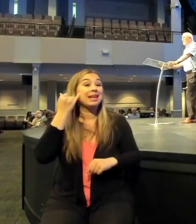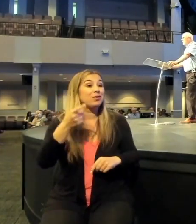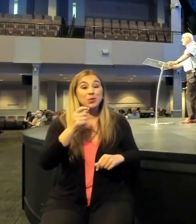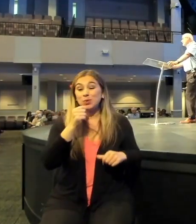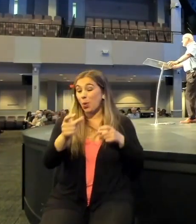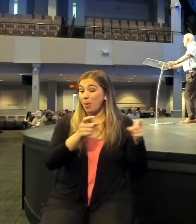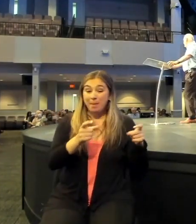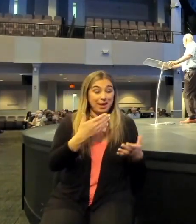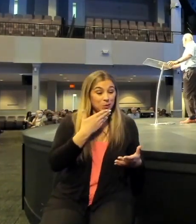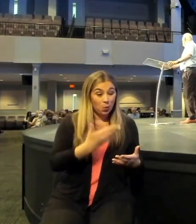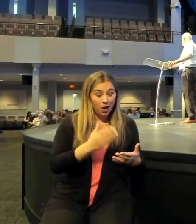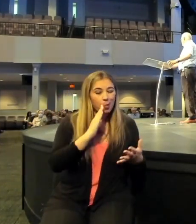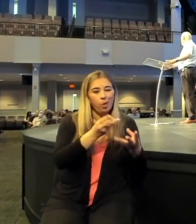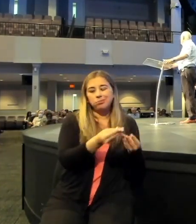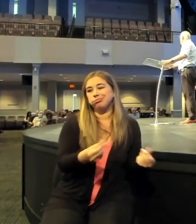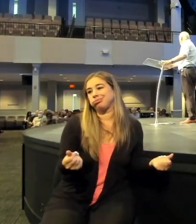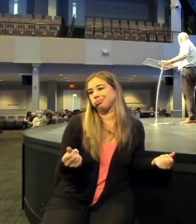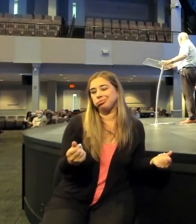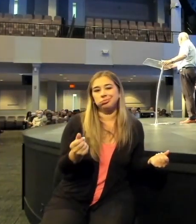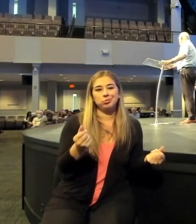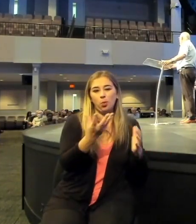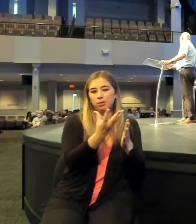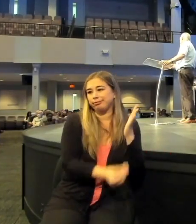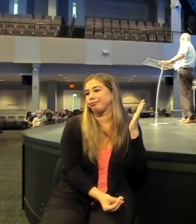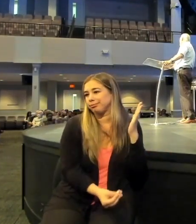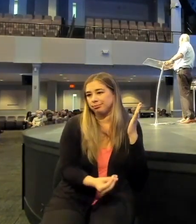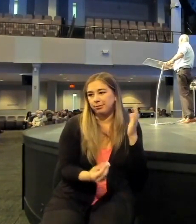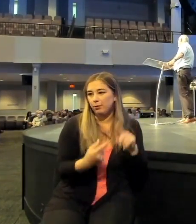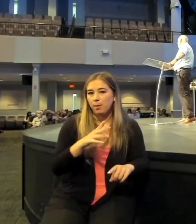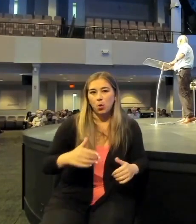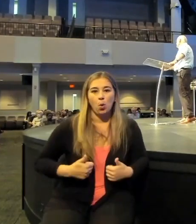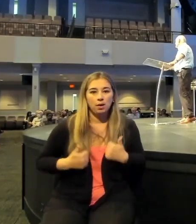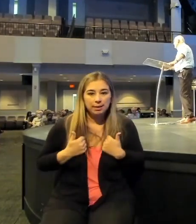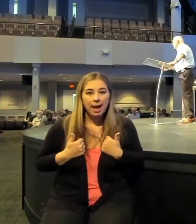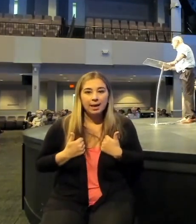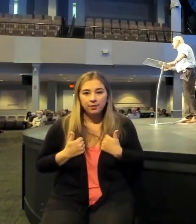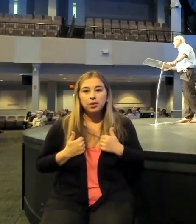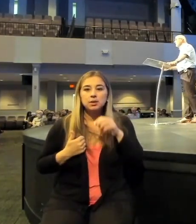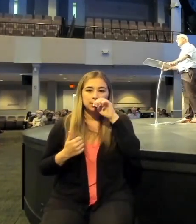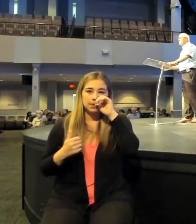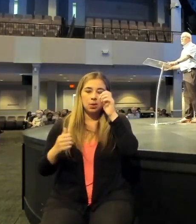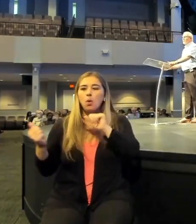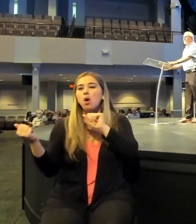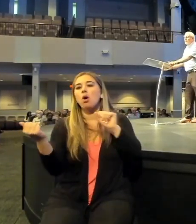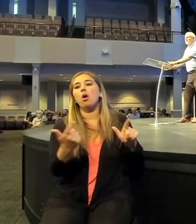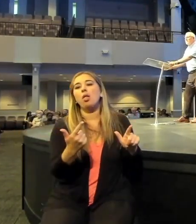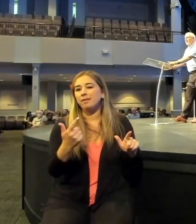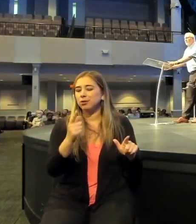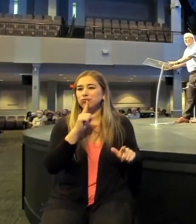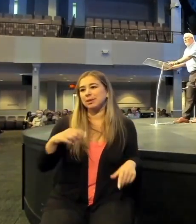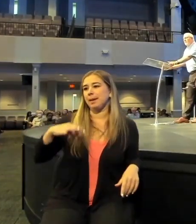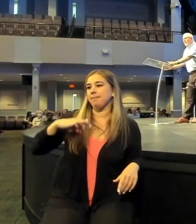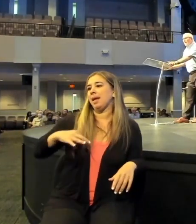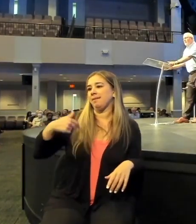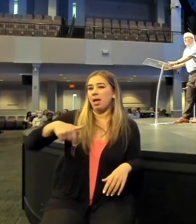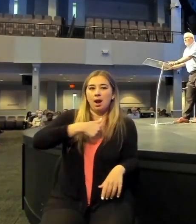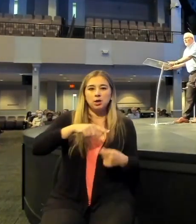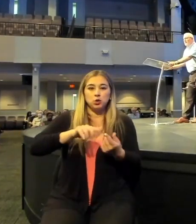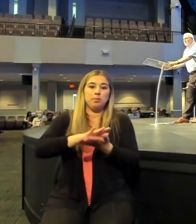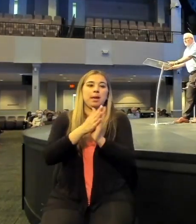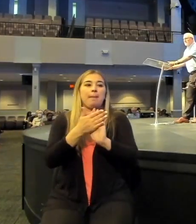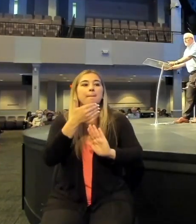manage well dissipates or disappears from your life. And so it behooves all of us to become